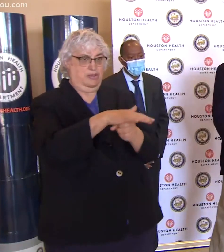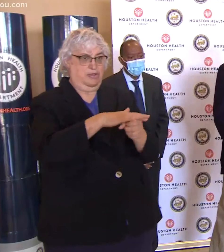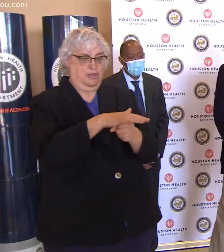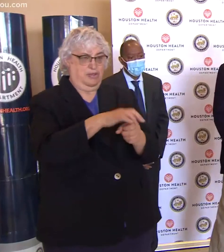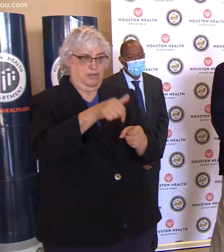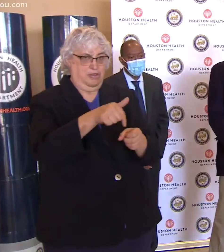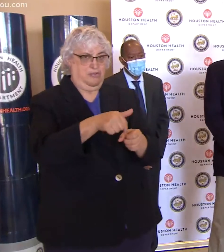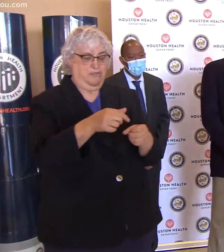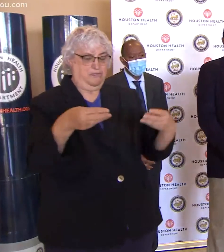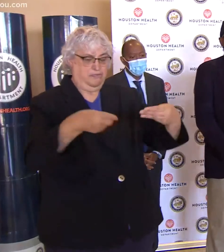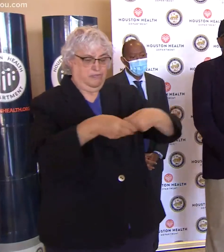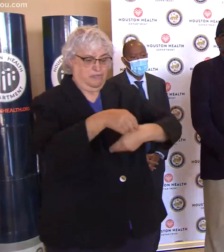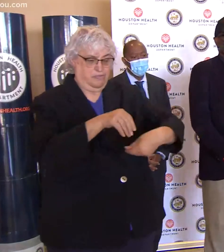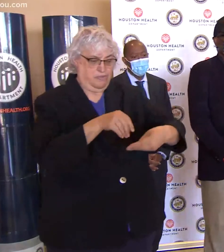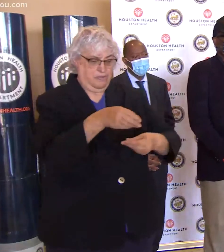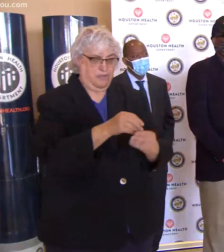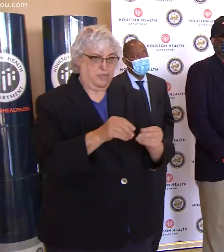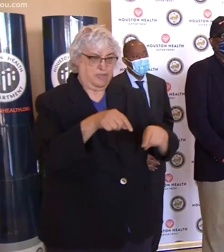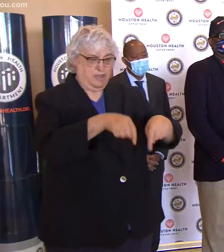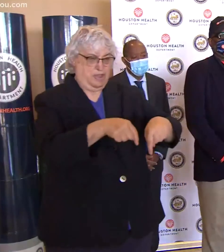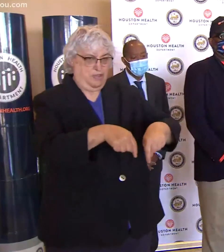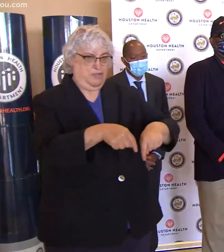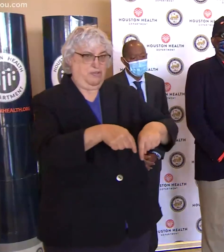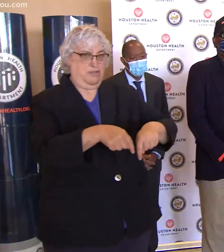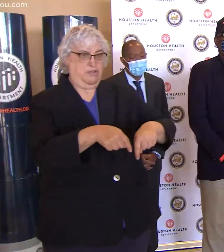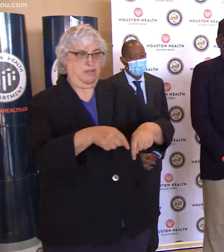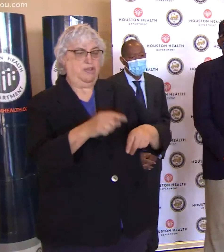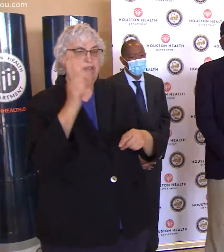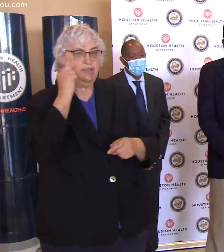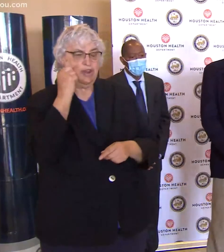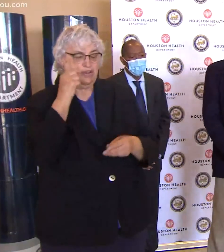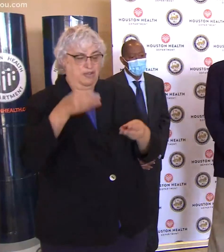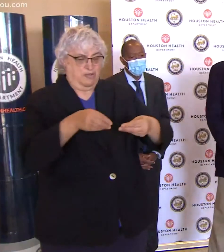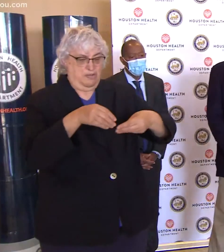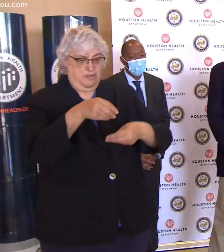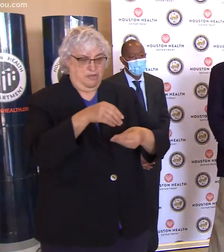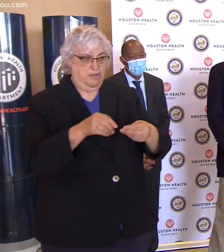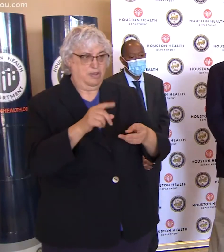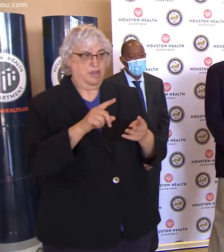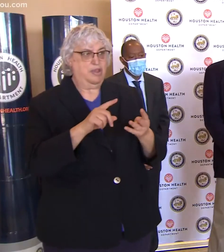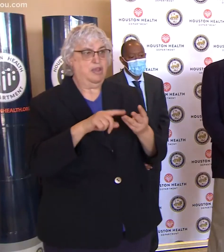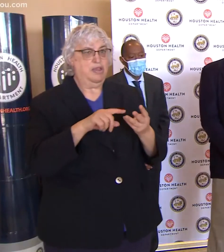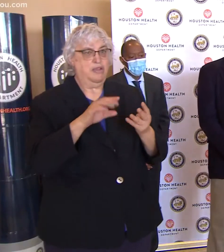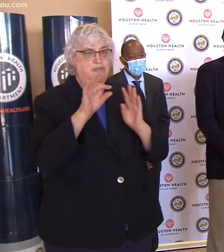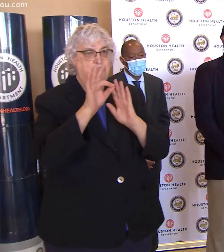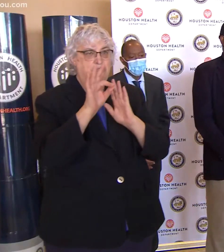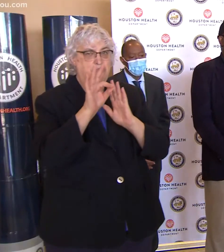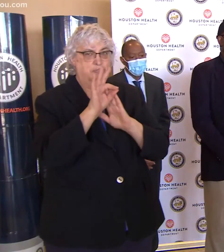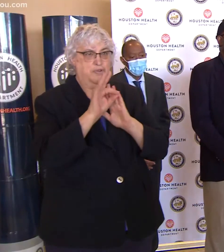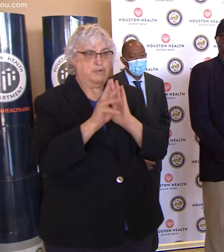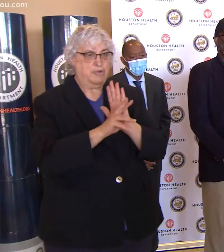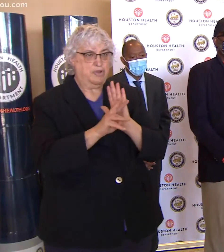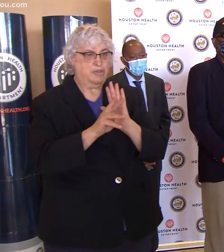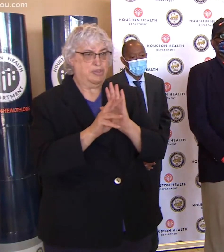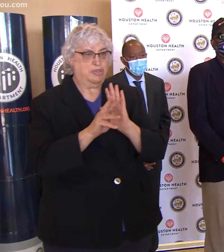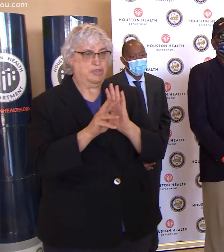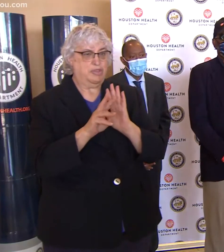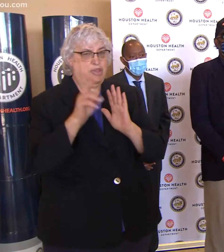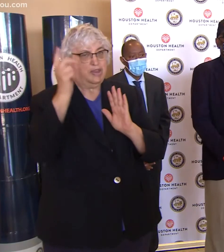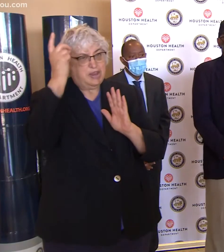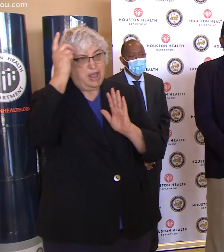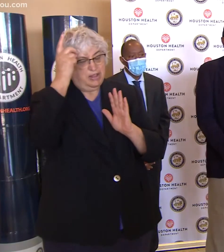within the state. San Antonio, Tarrant County happen to be, and Dallas happen to be